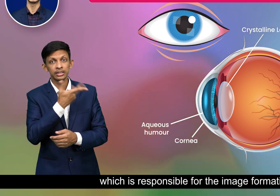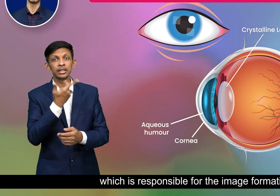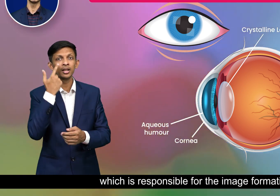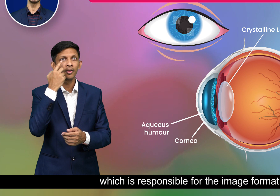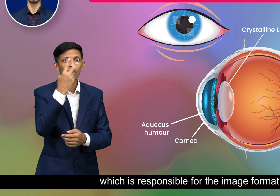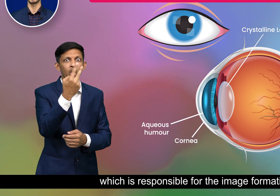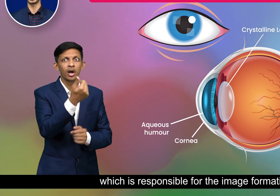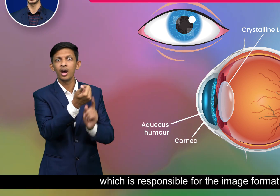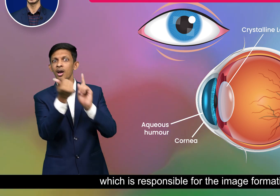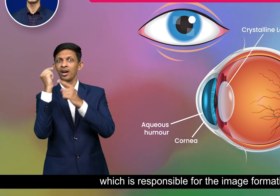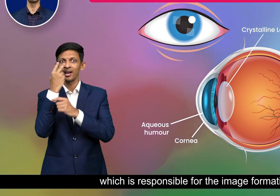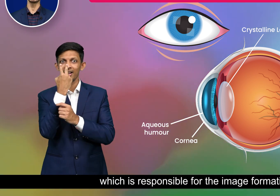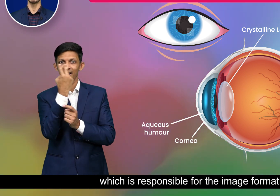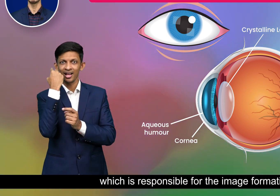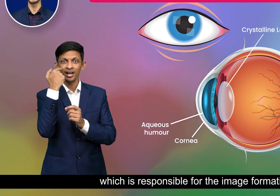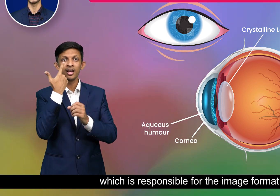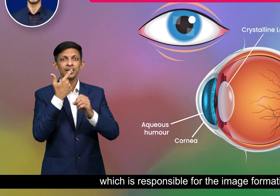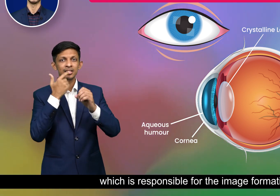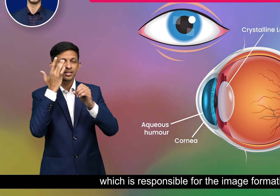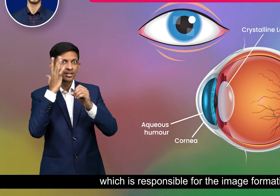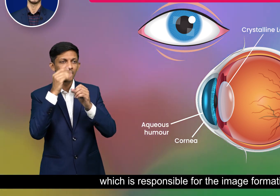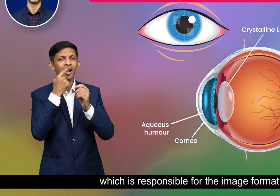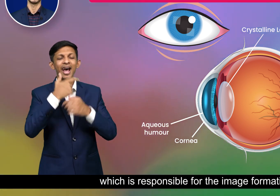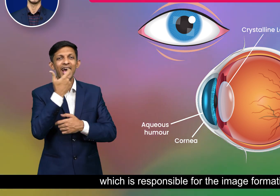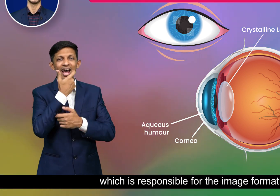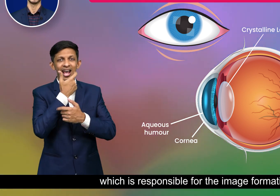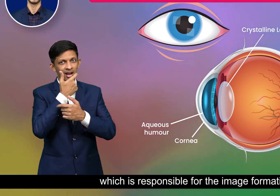which is responsible for the image formation.